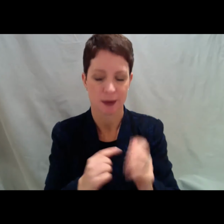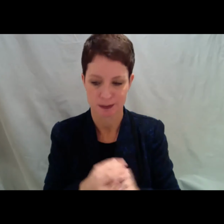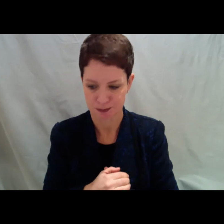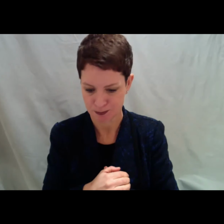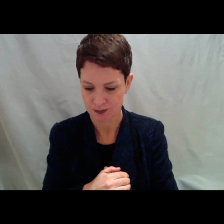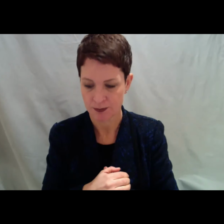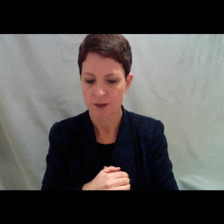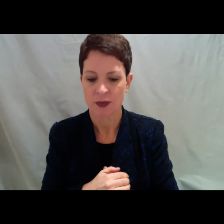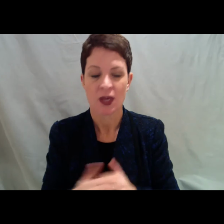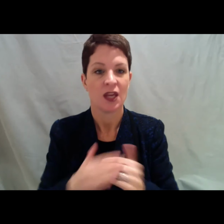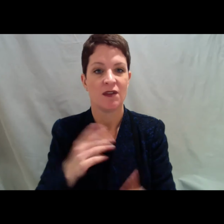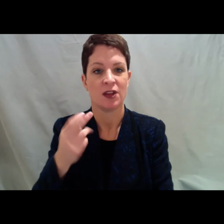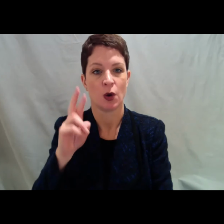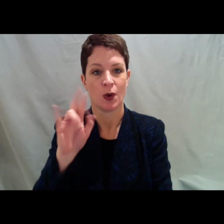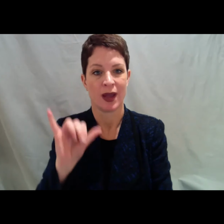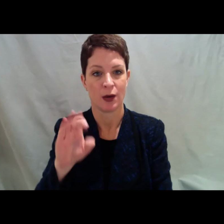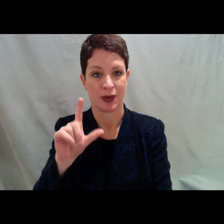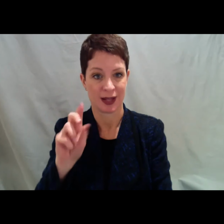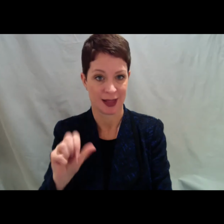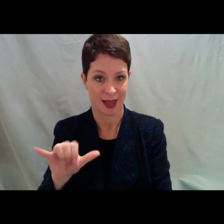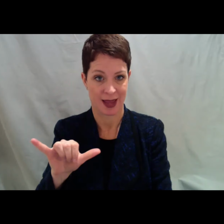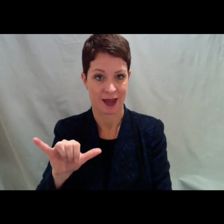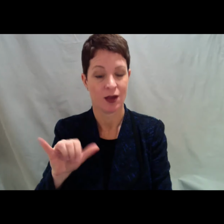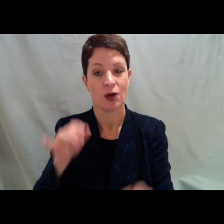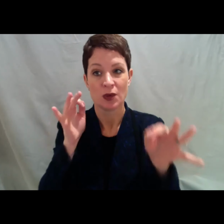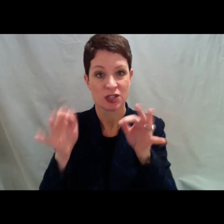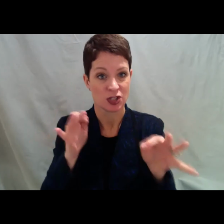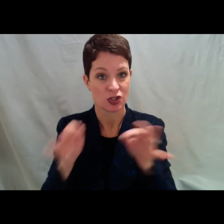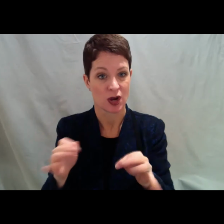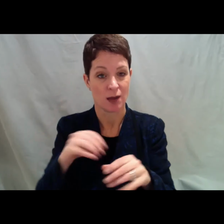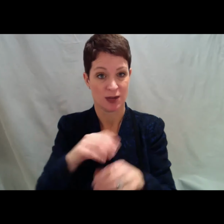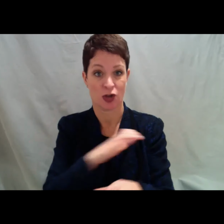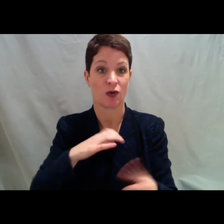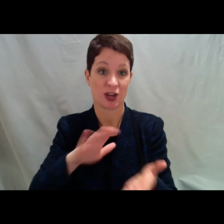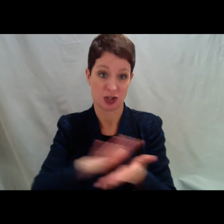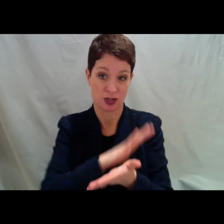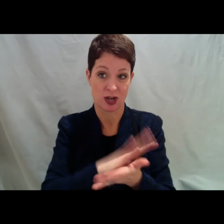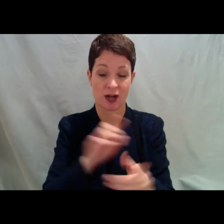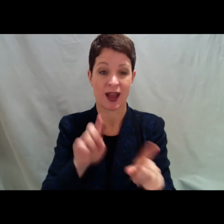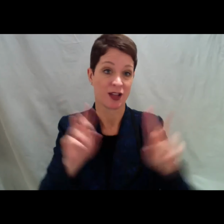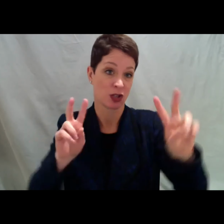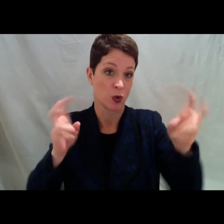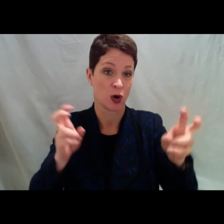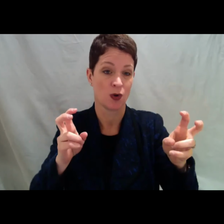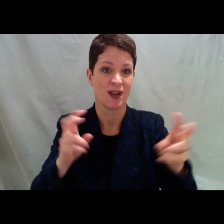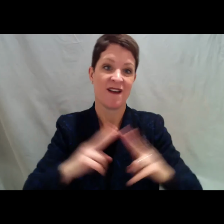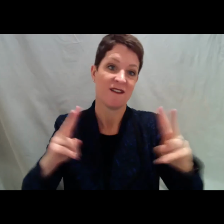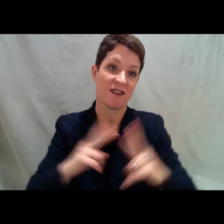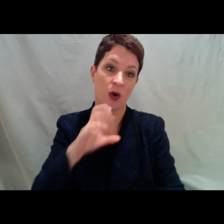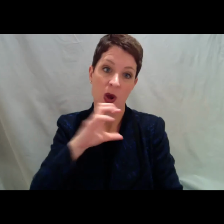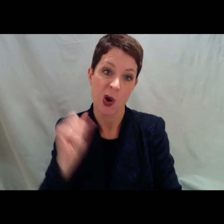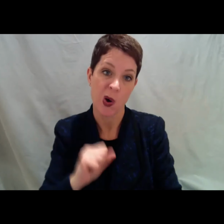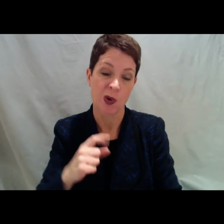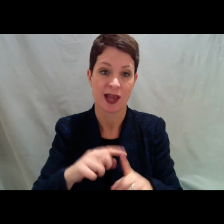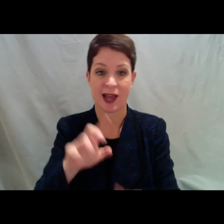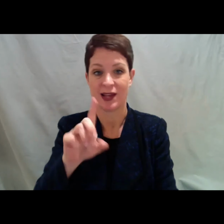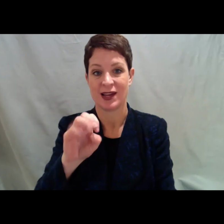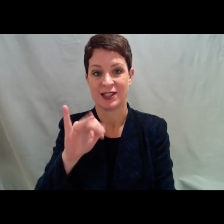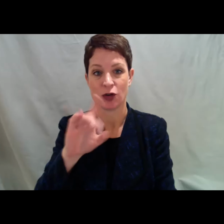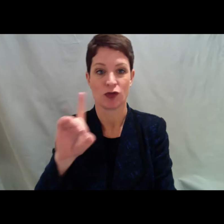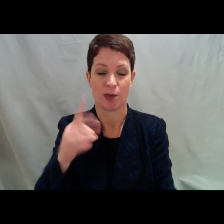For instance, even though Henry Clay was described in congressional documents as, quote, very old and decrepit and said